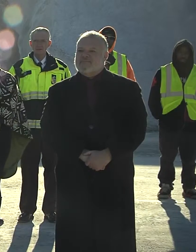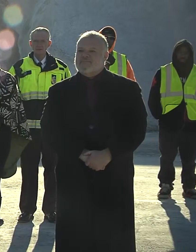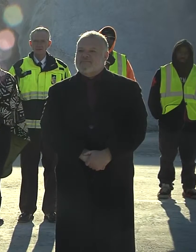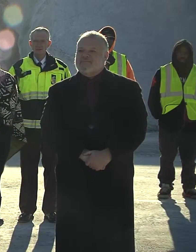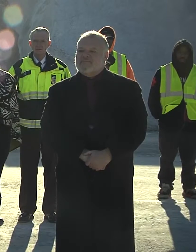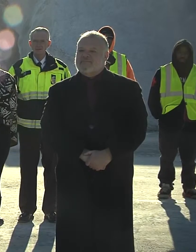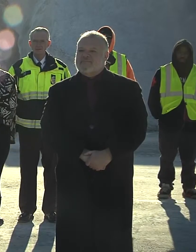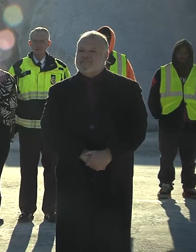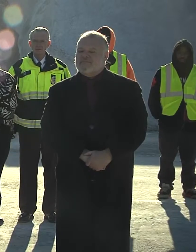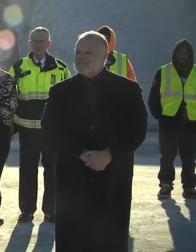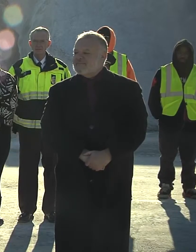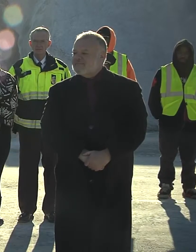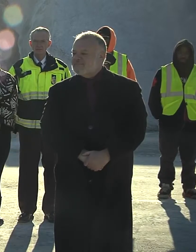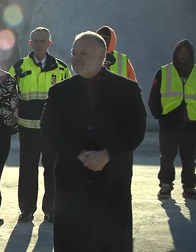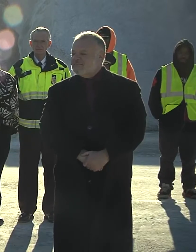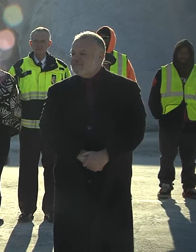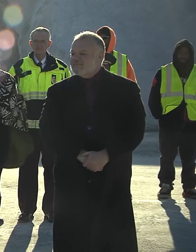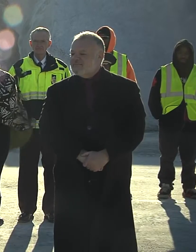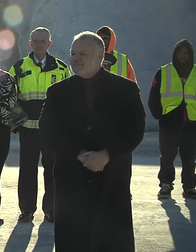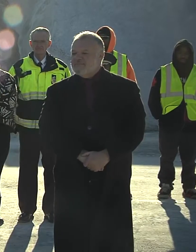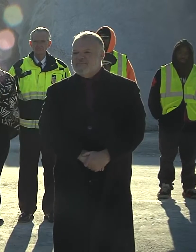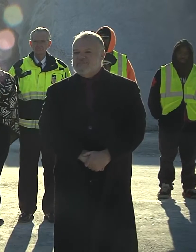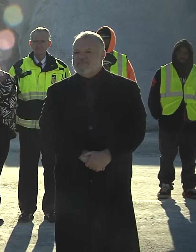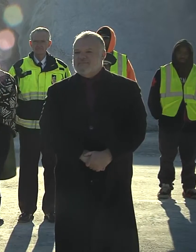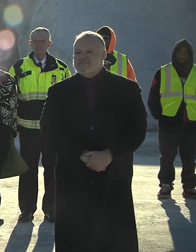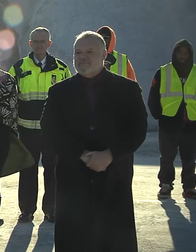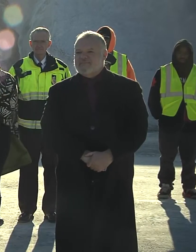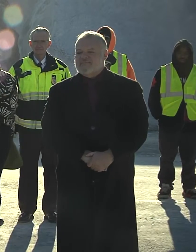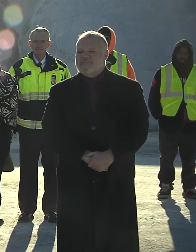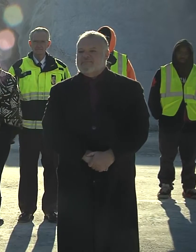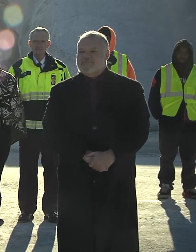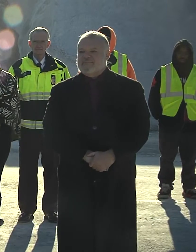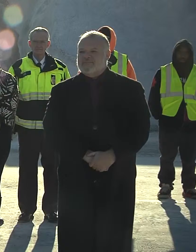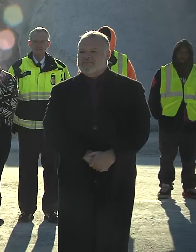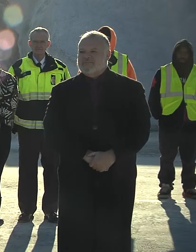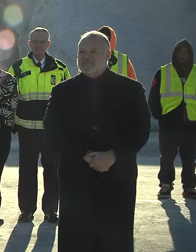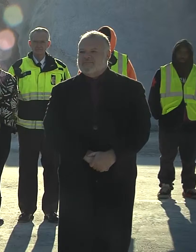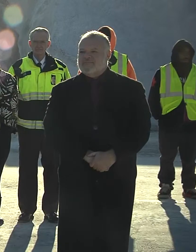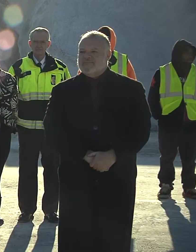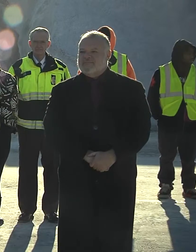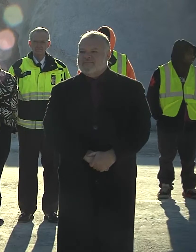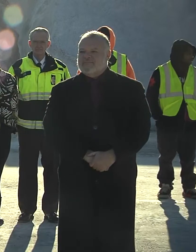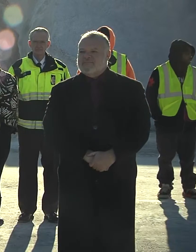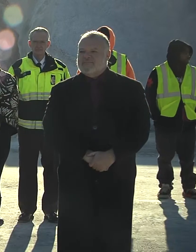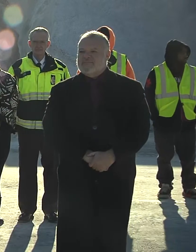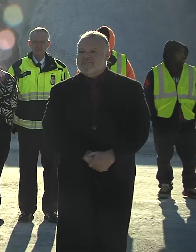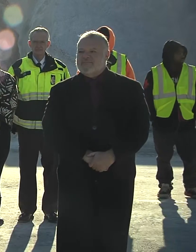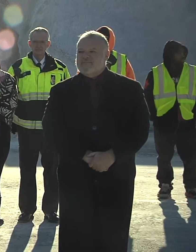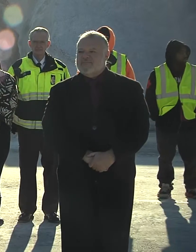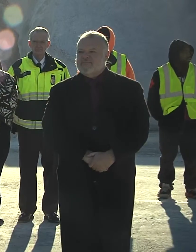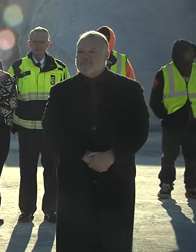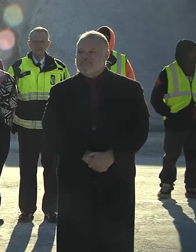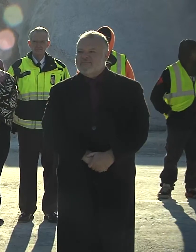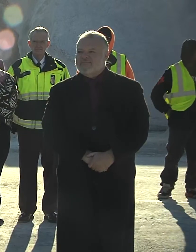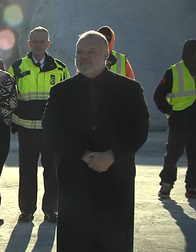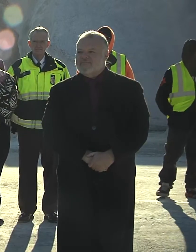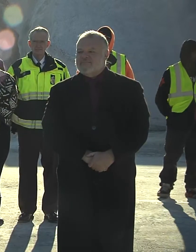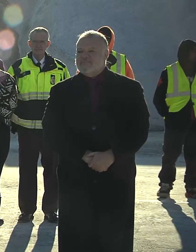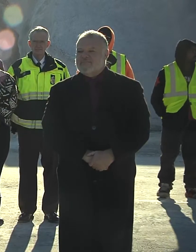boston.gov/alerts o enviando como mensaje de texto la palabra Alert Boston sin espacios al